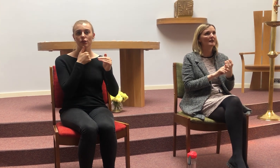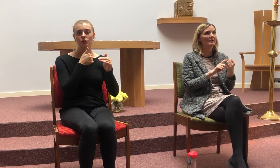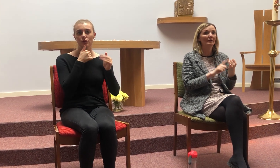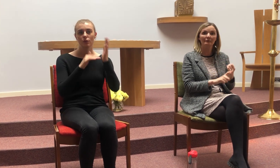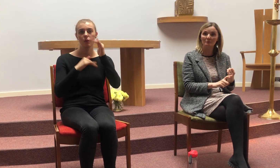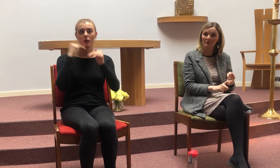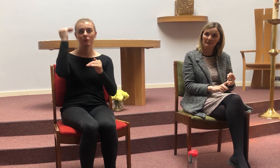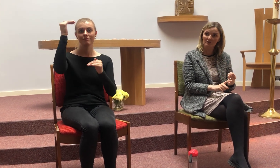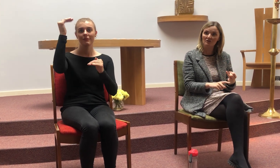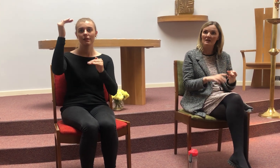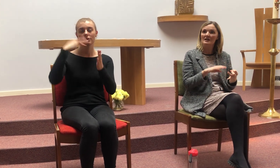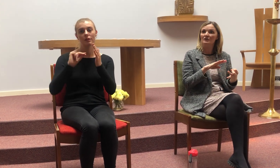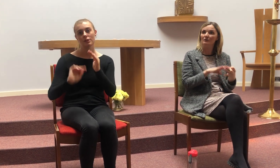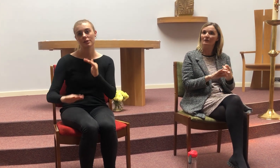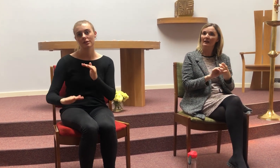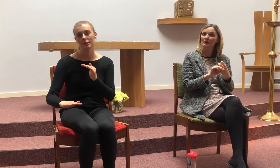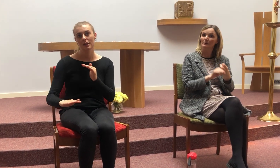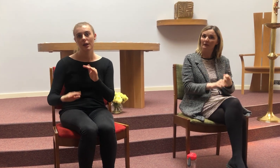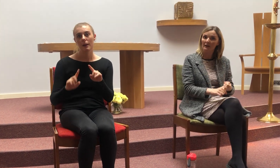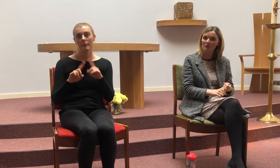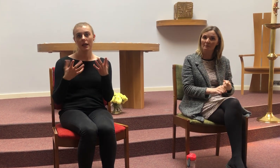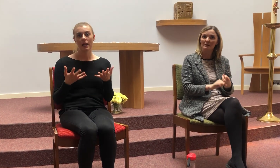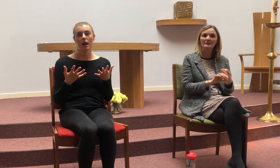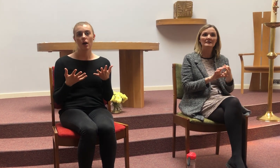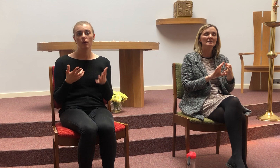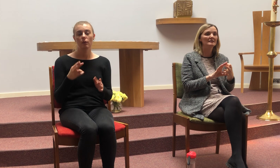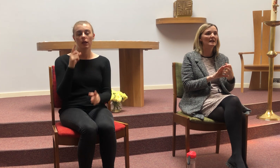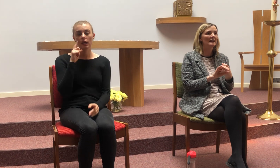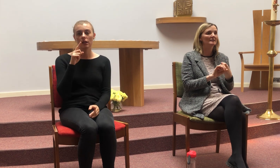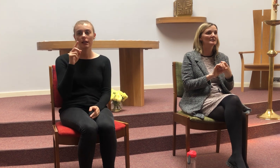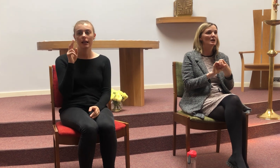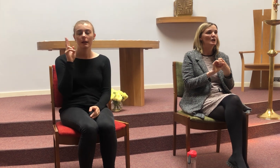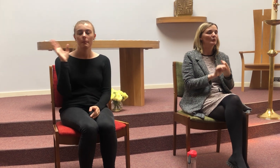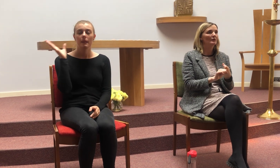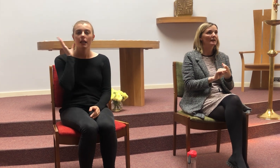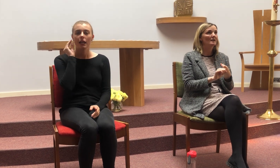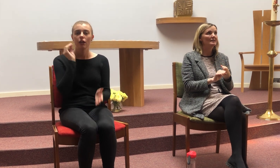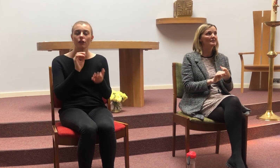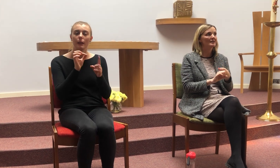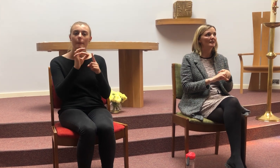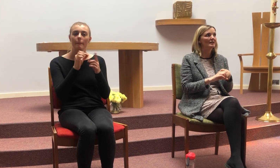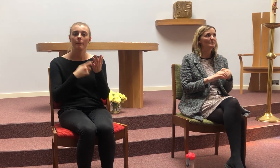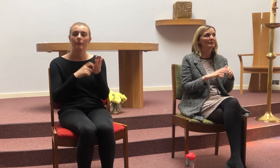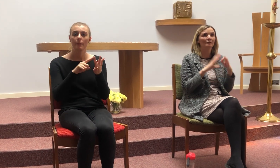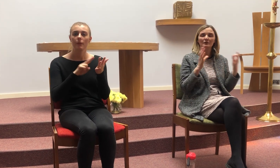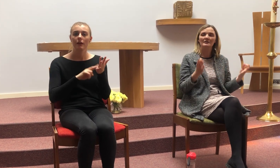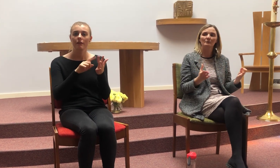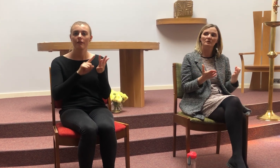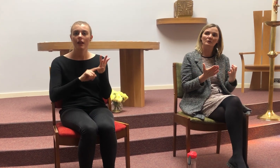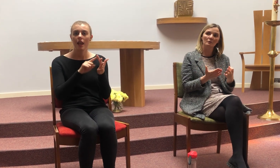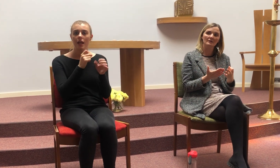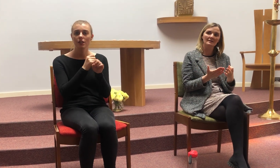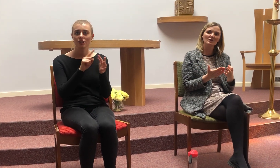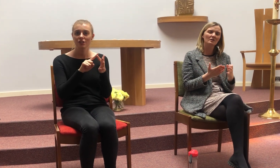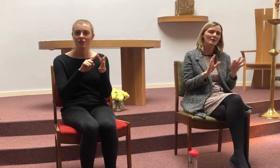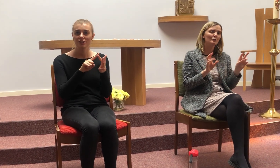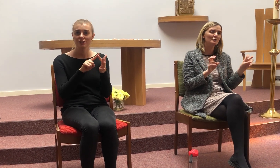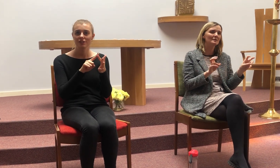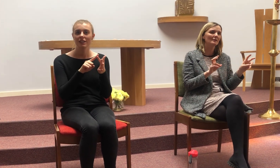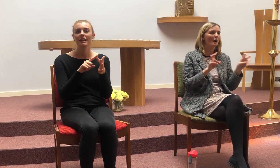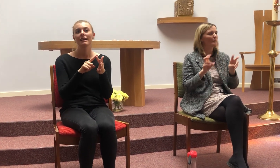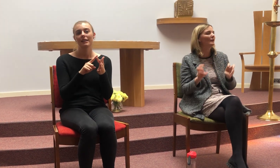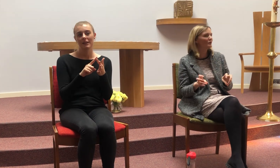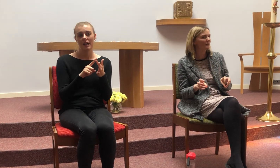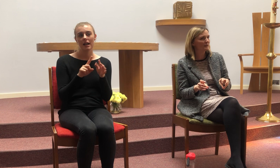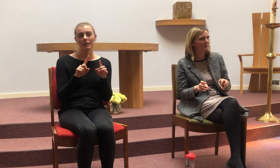at hearing privilege, to look at communication policies, and look at ISL as being the first language of the organisation, not